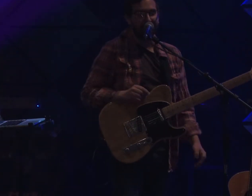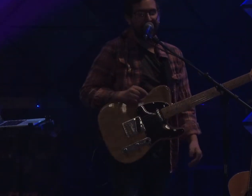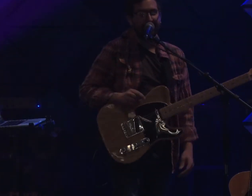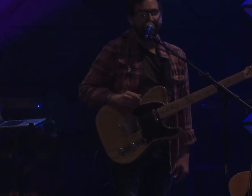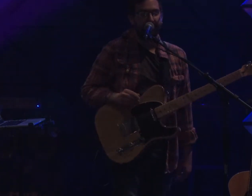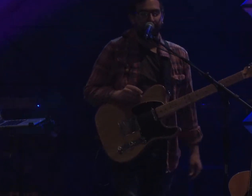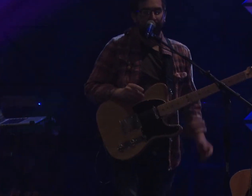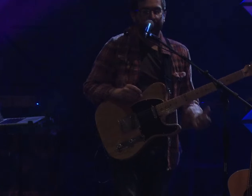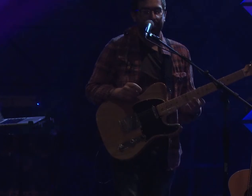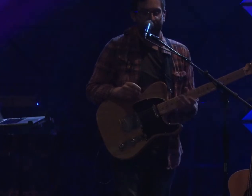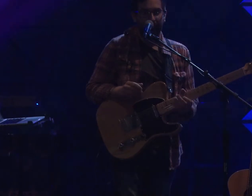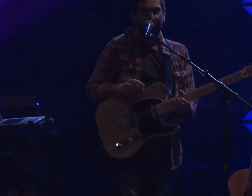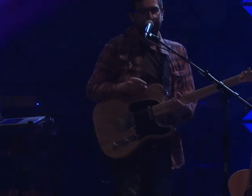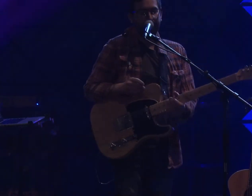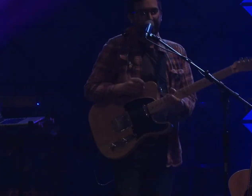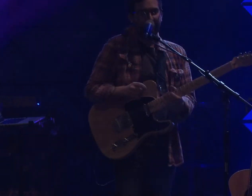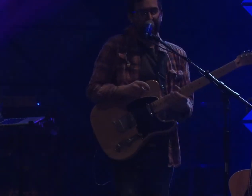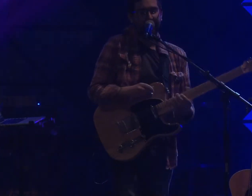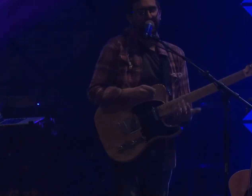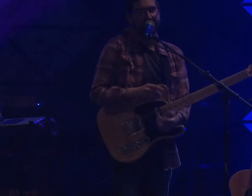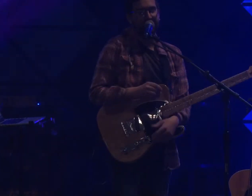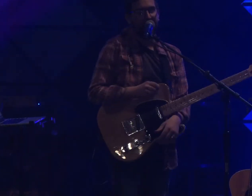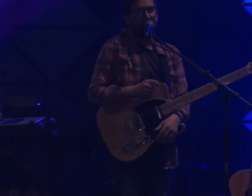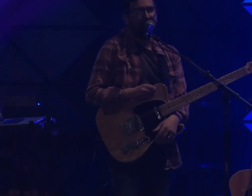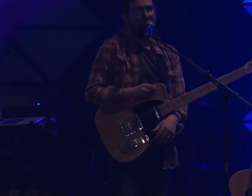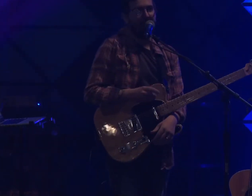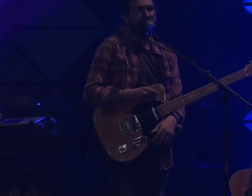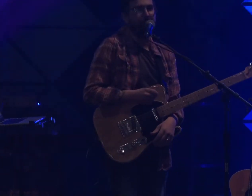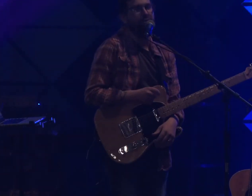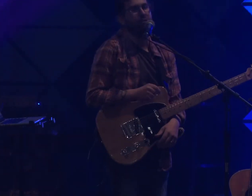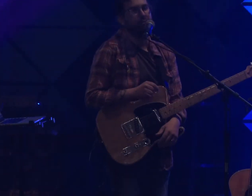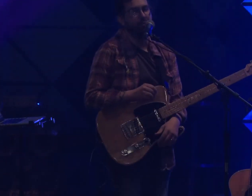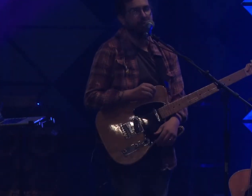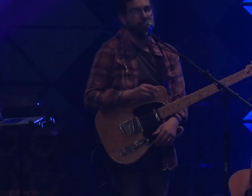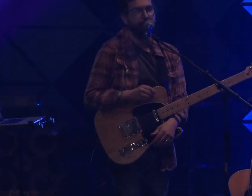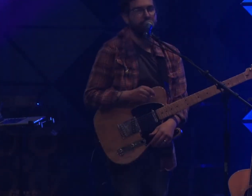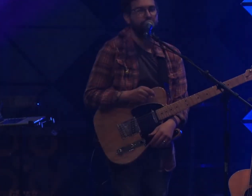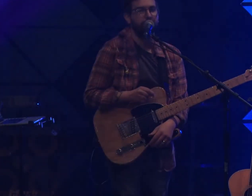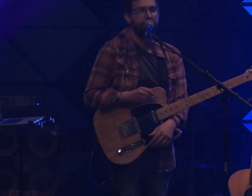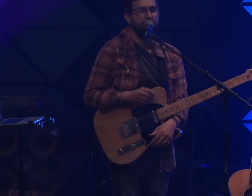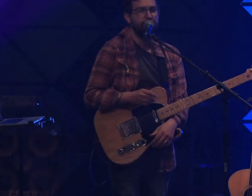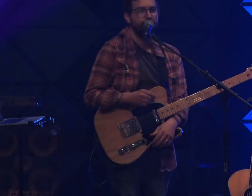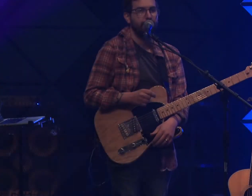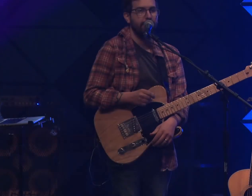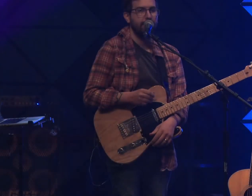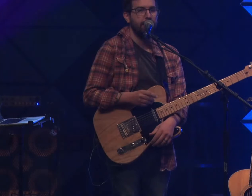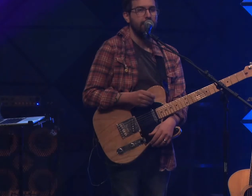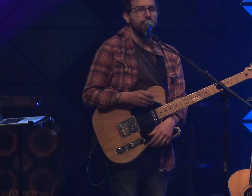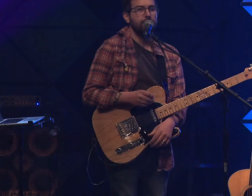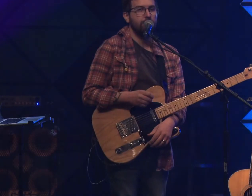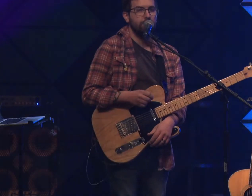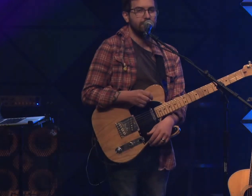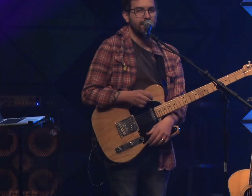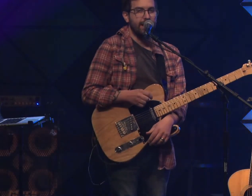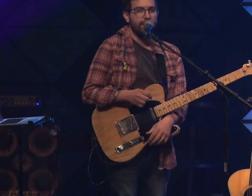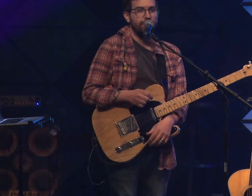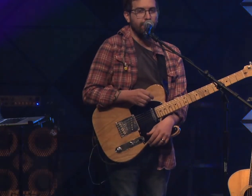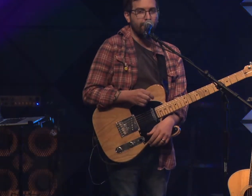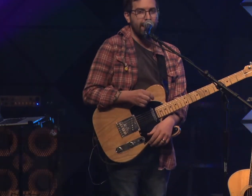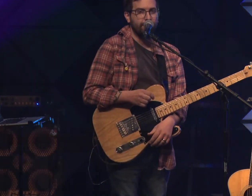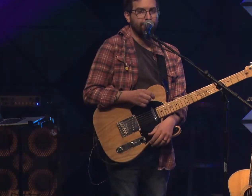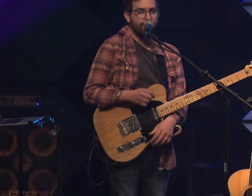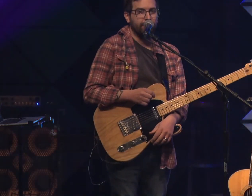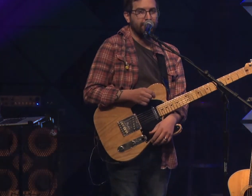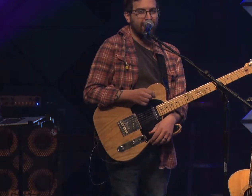Flashes of doubt, they go into a rage. Locked out the truth that keep your dreams at bay. Don't stand